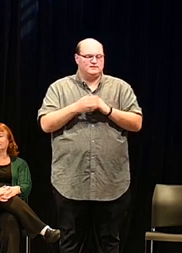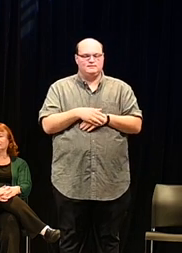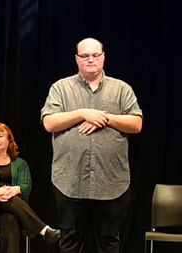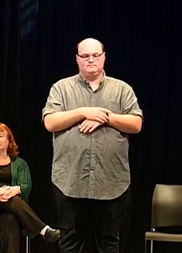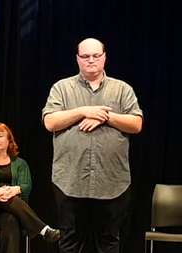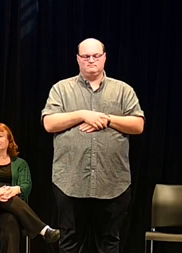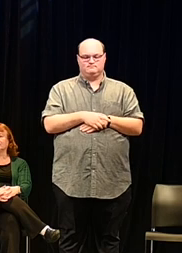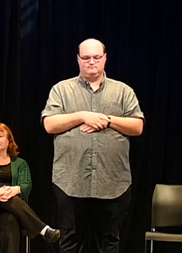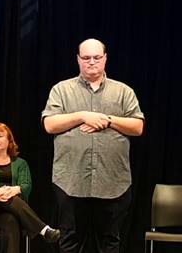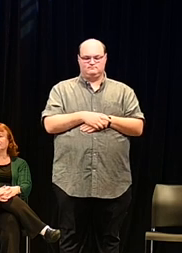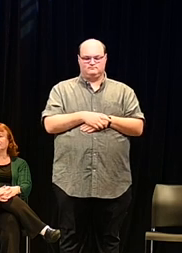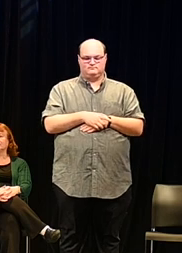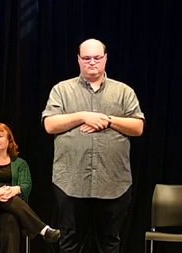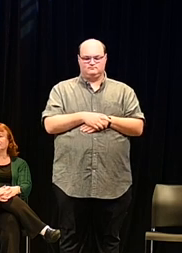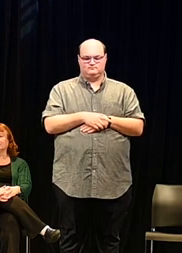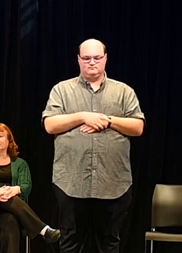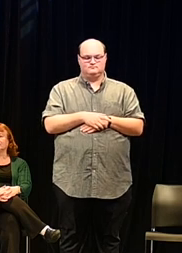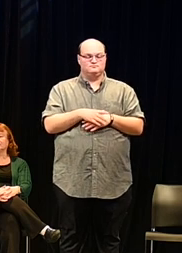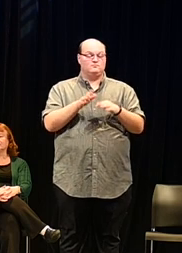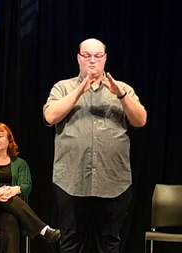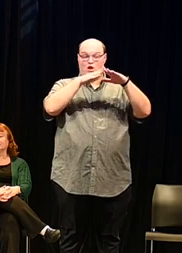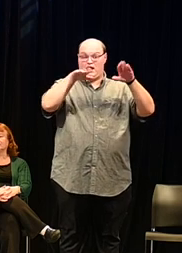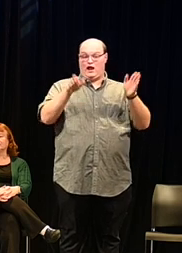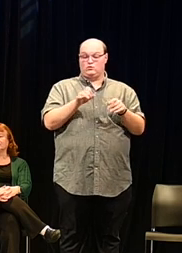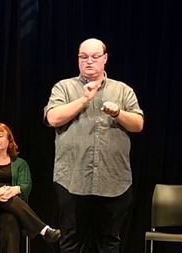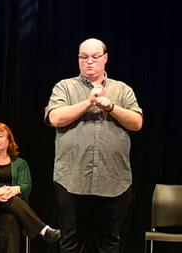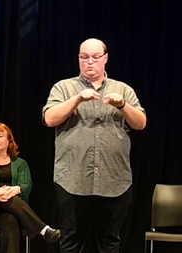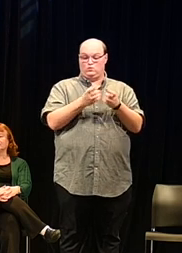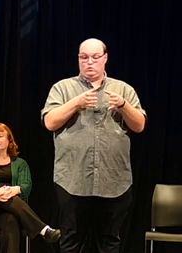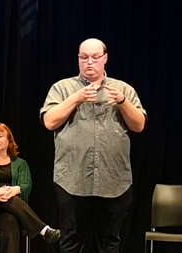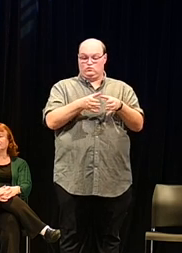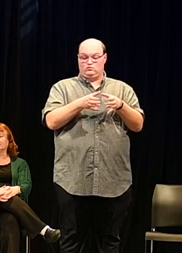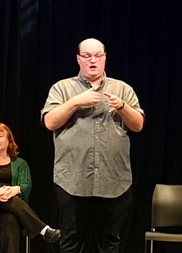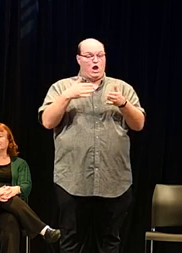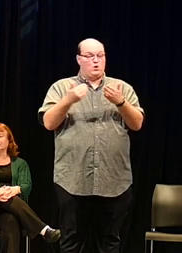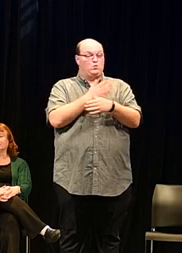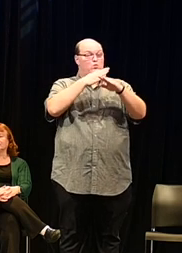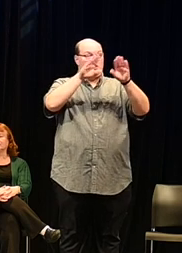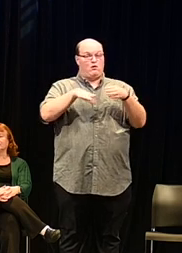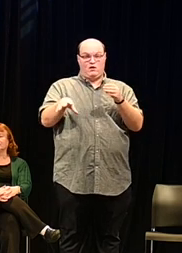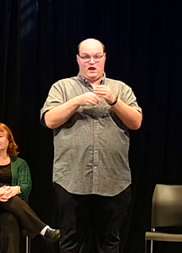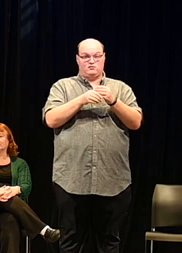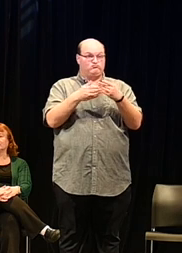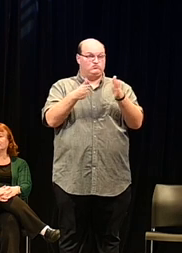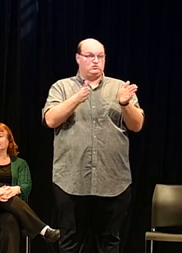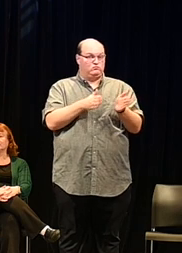We were successful in our housing work group to get new housing options added to the general